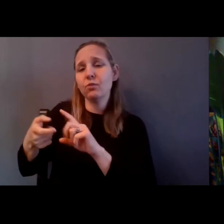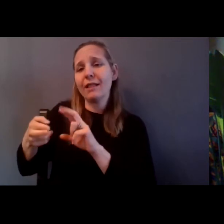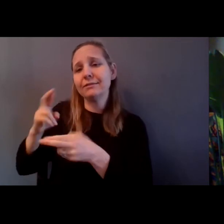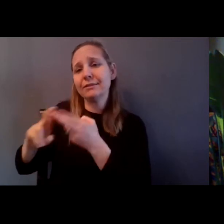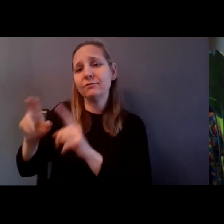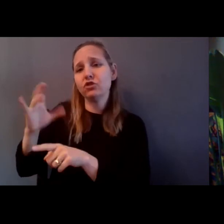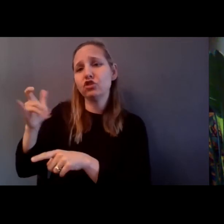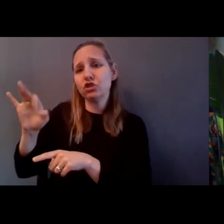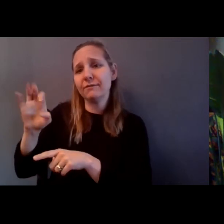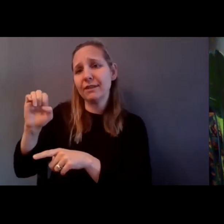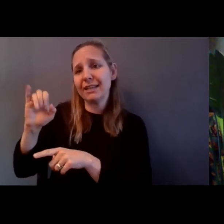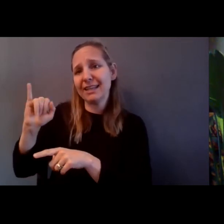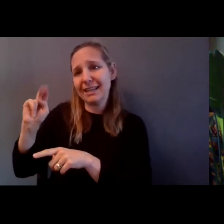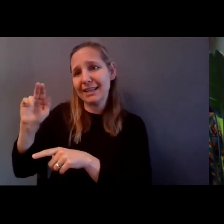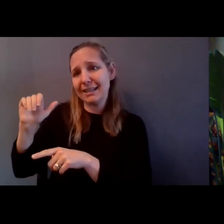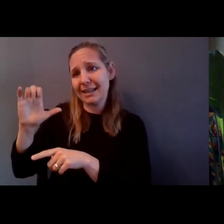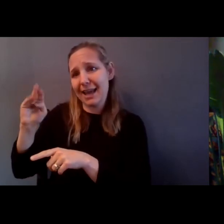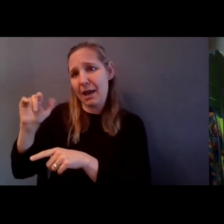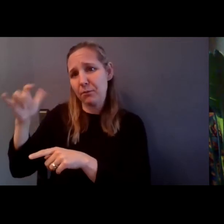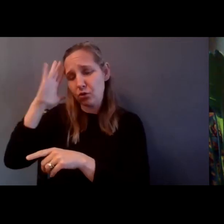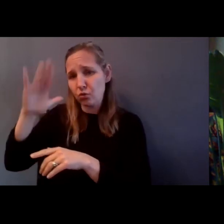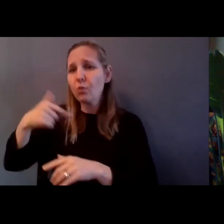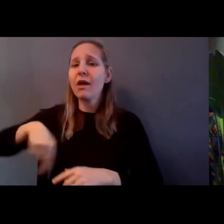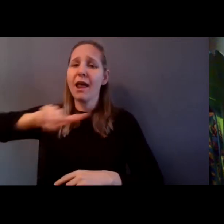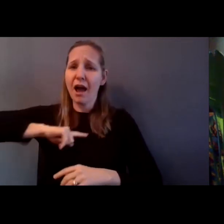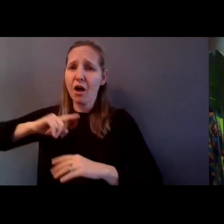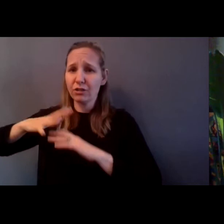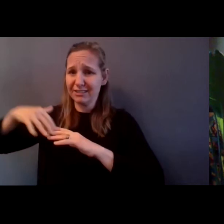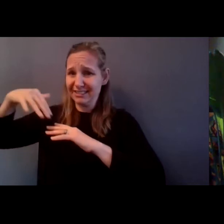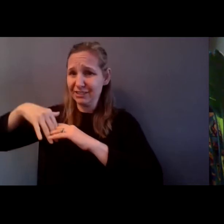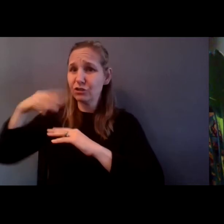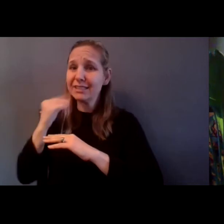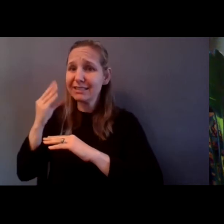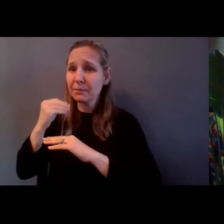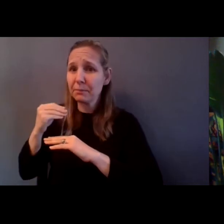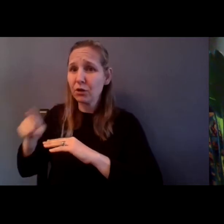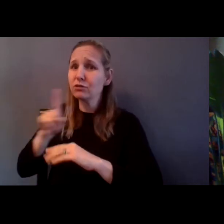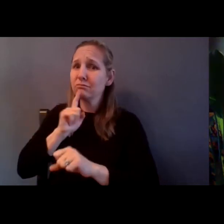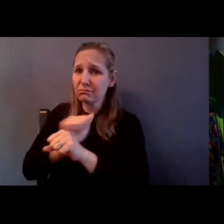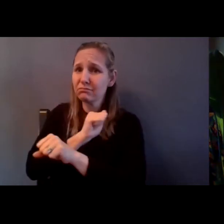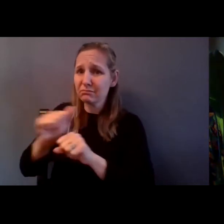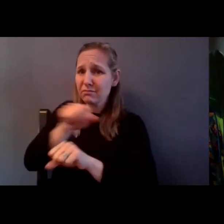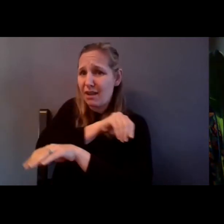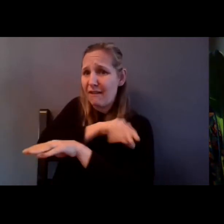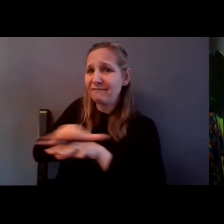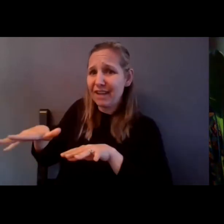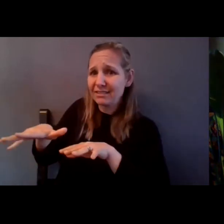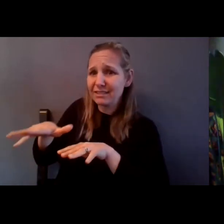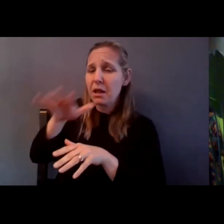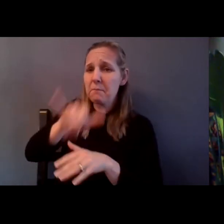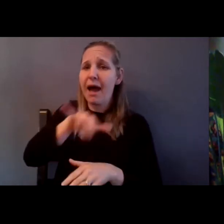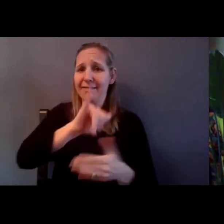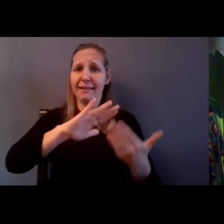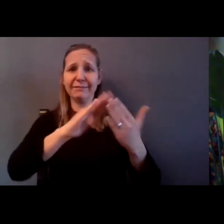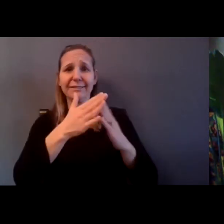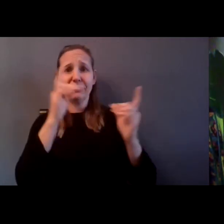Indigenous population experience was disproportionately affected by the long-term evolution of the